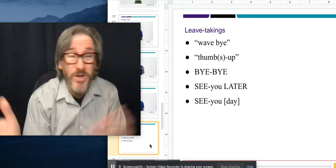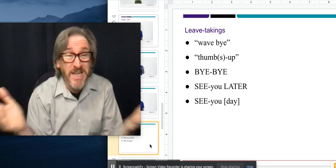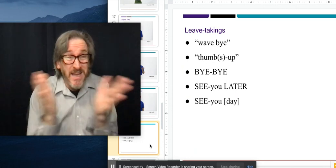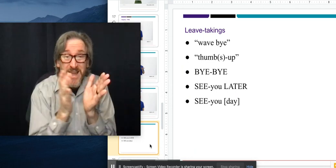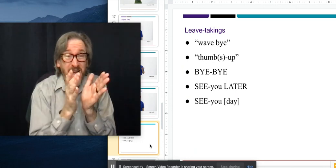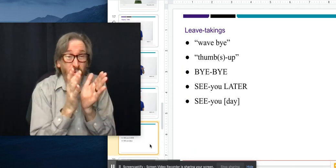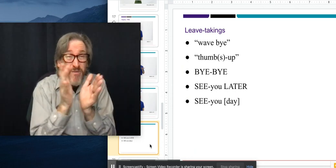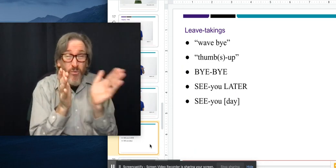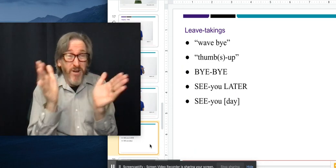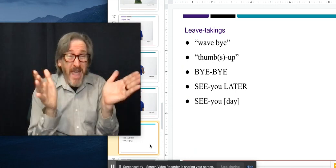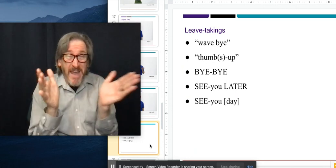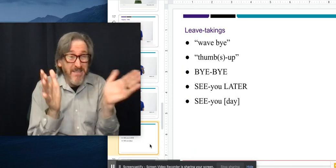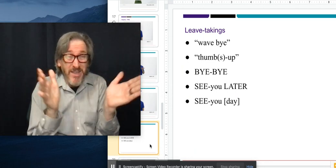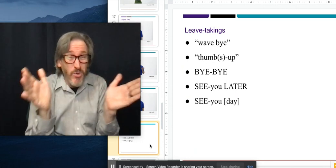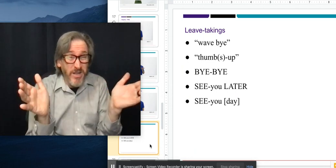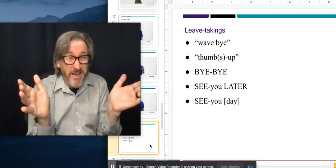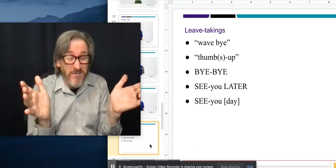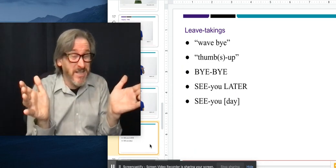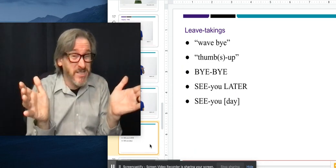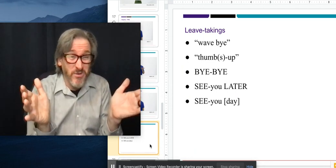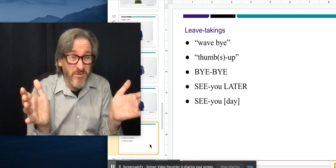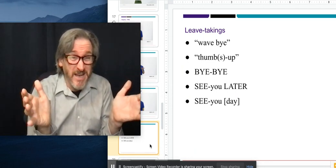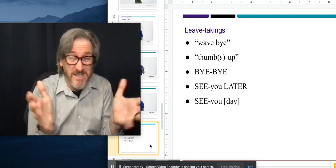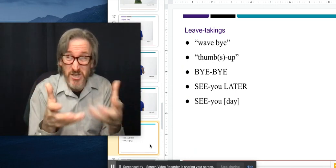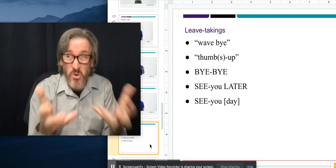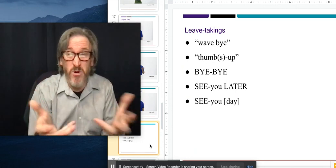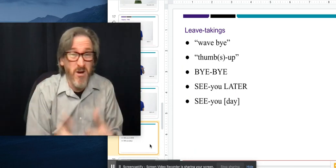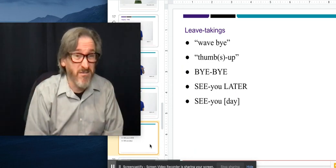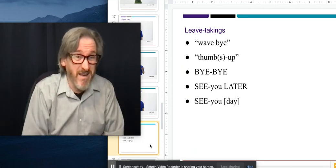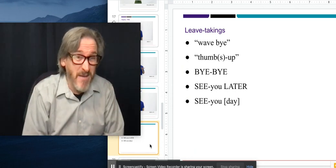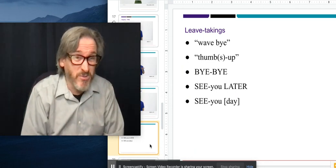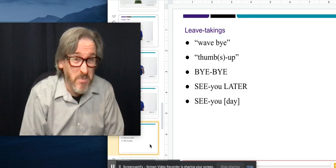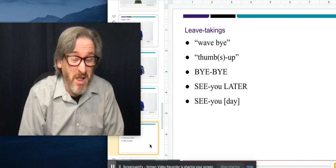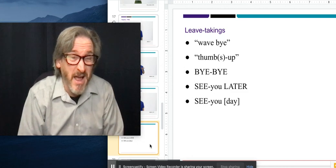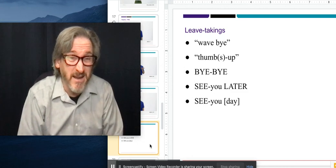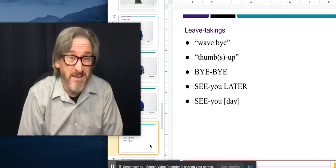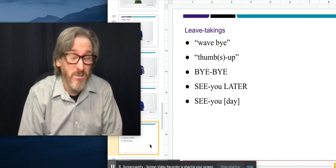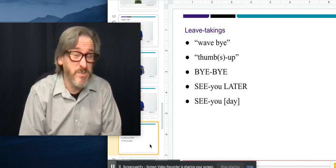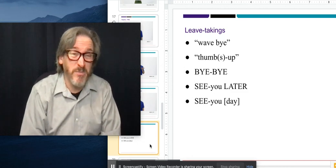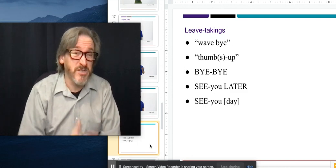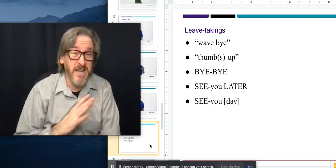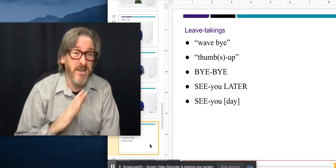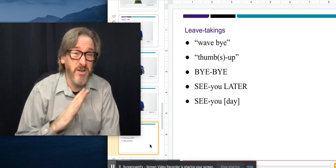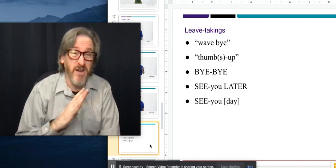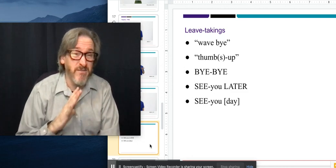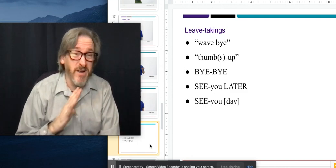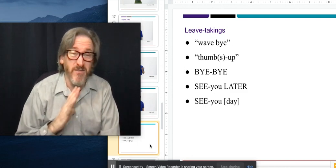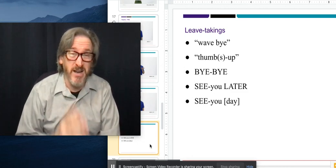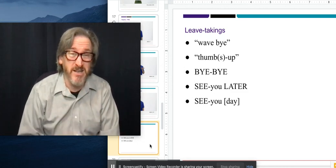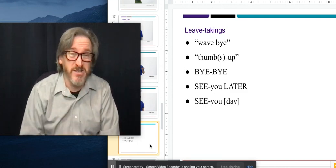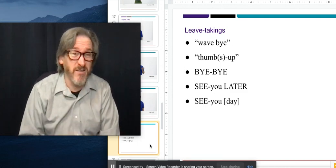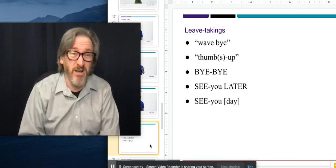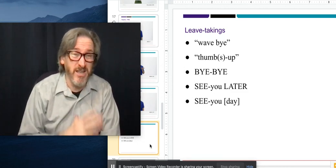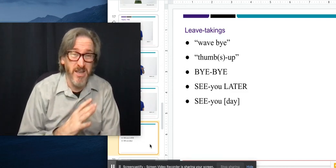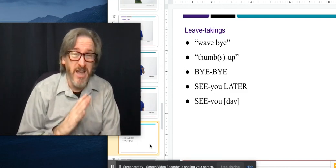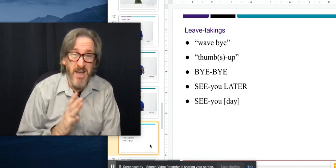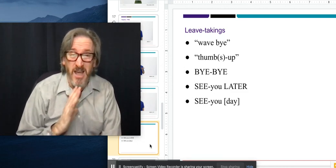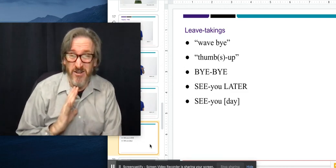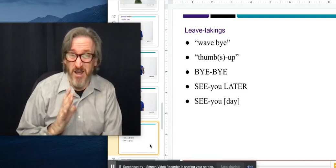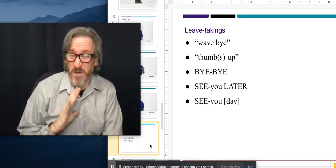So really, with anything you can think of that's your apt reply, most people just tend to do fine, because they're like,